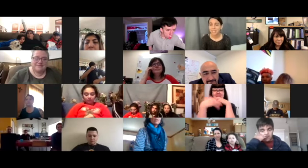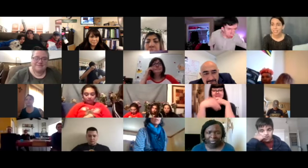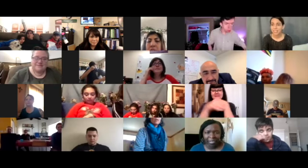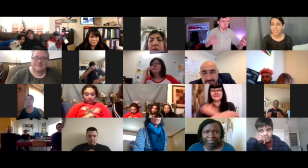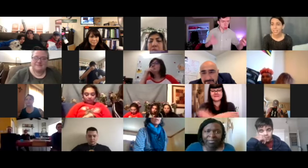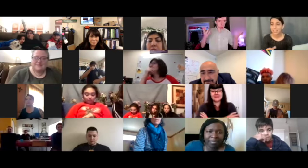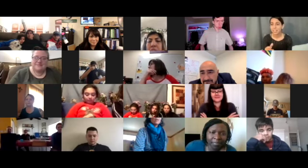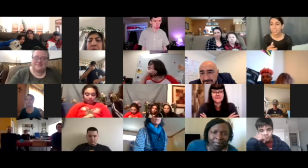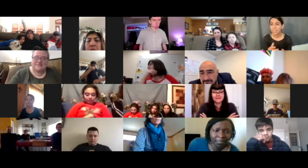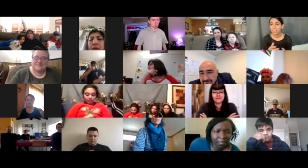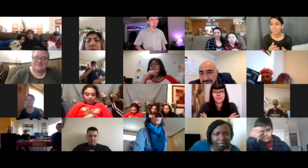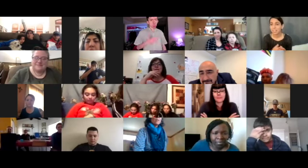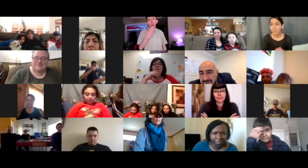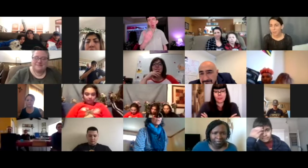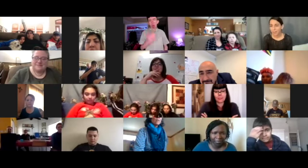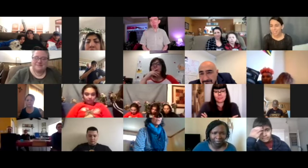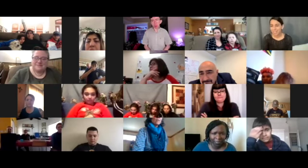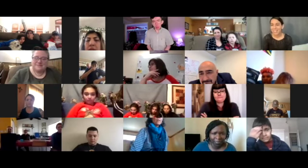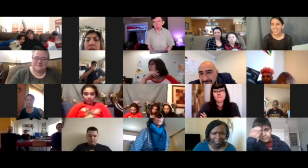Hi, everyone.